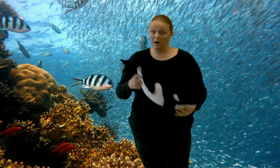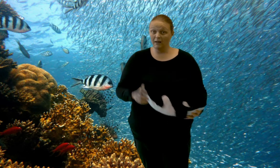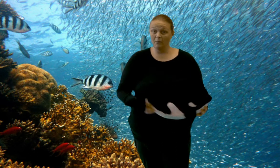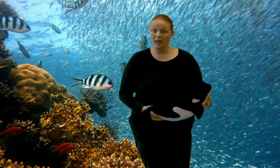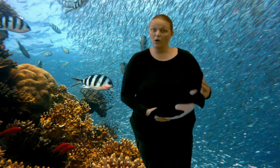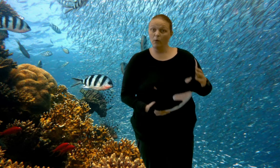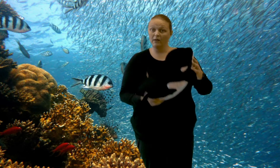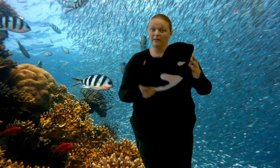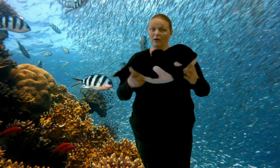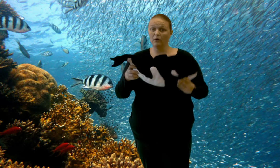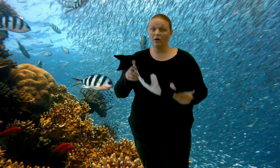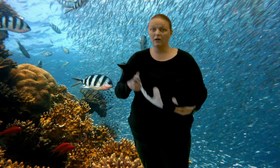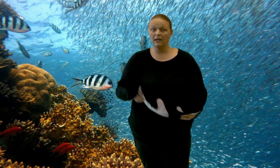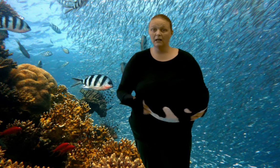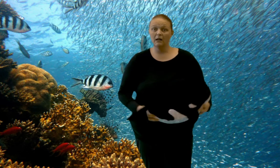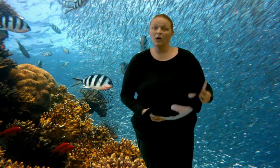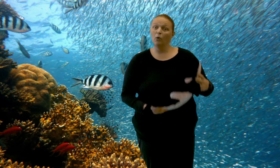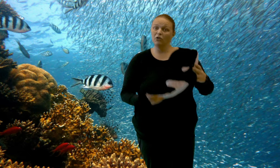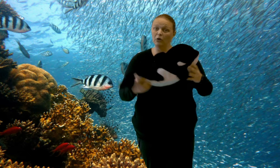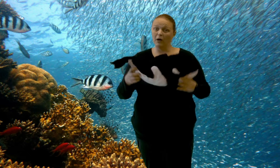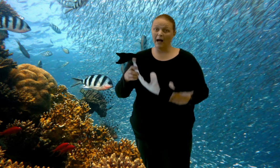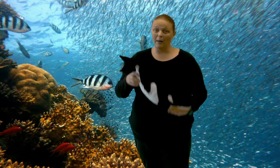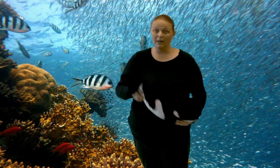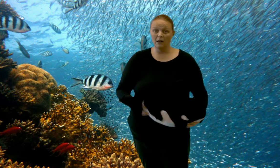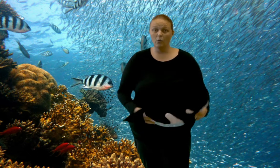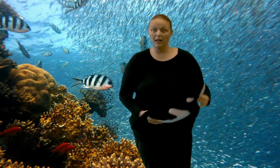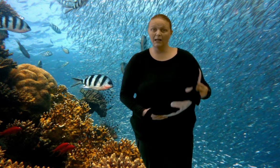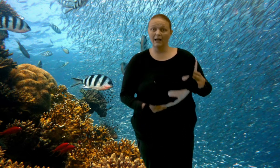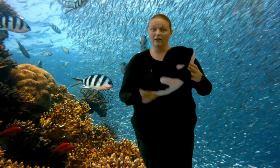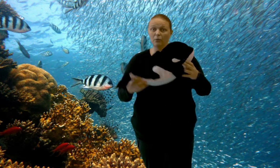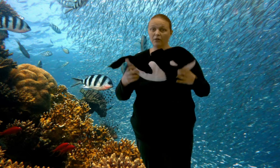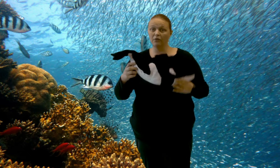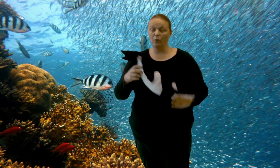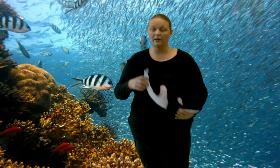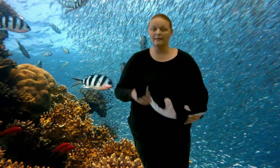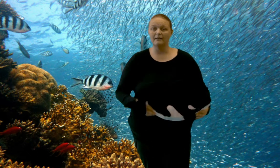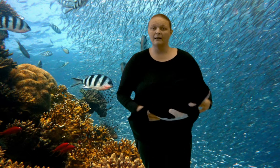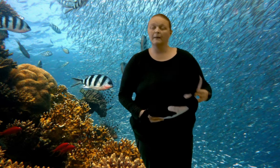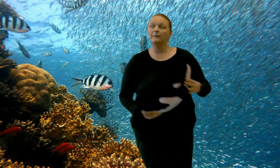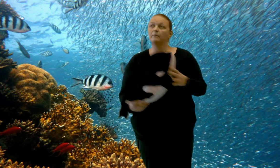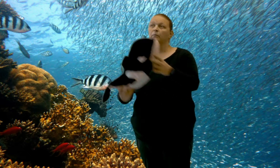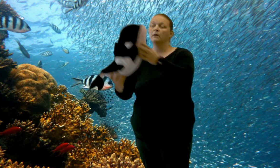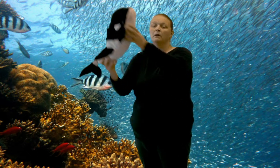to make a whale sound with Harley? Would you copy what he does with your voice?